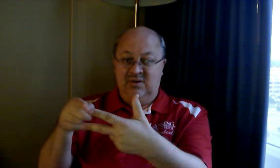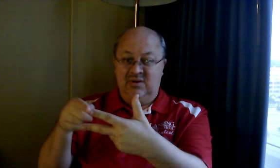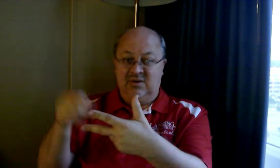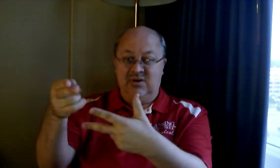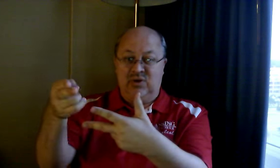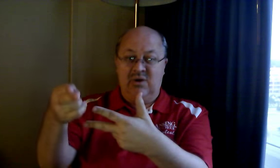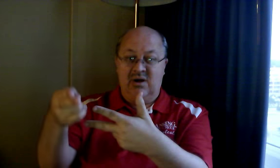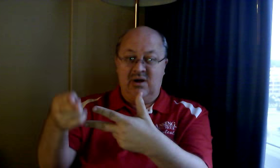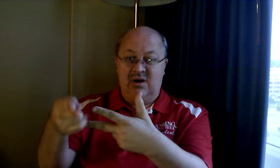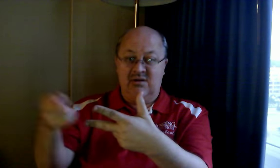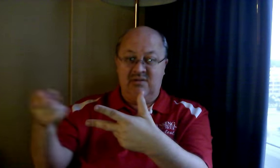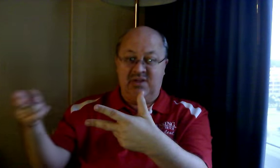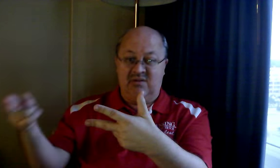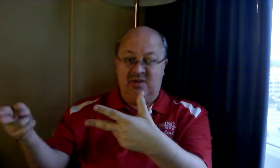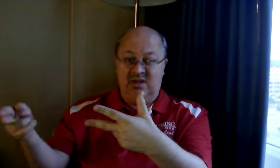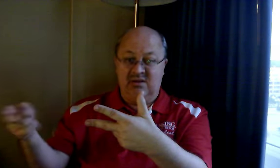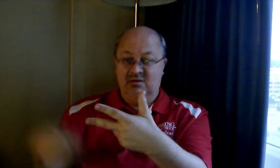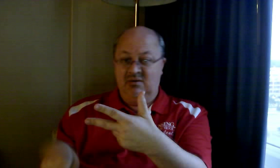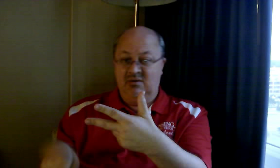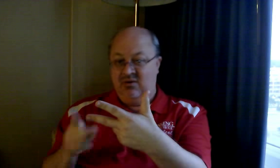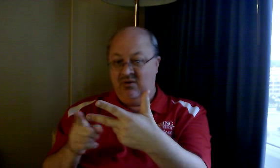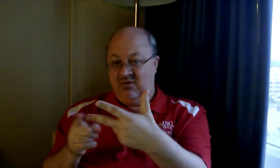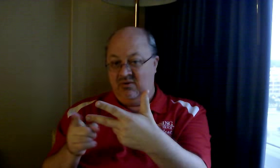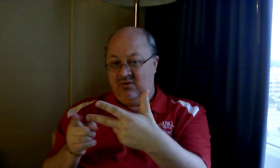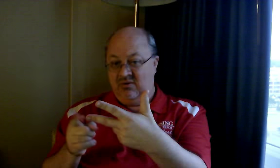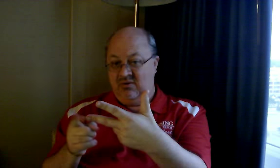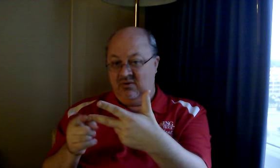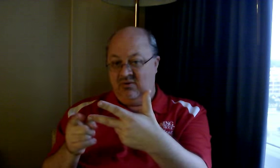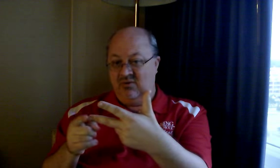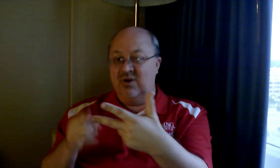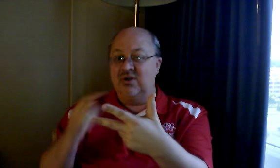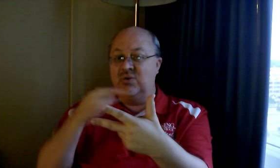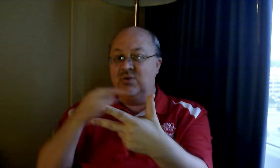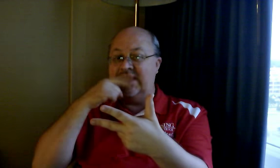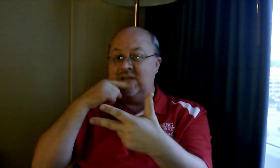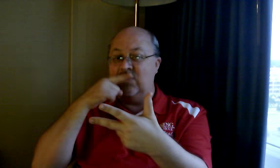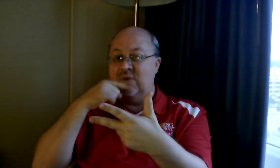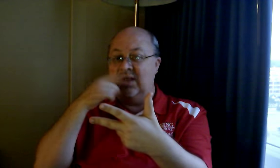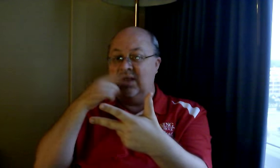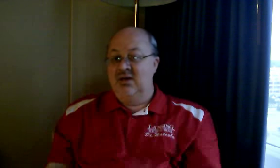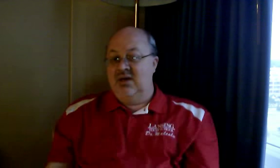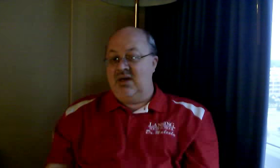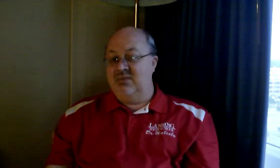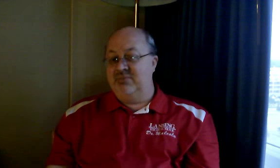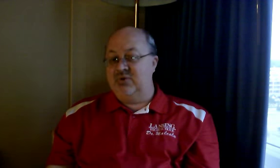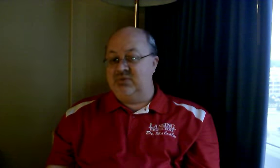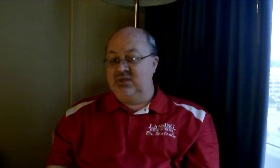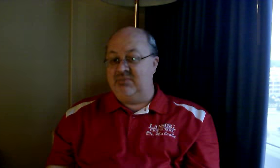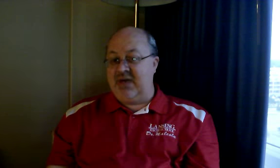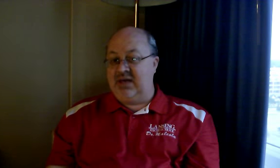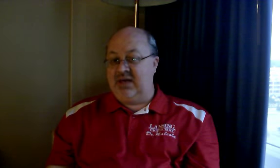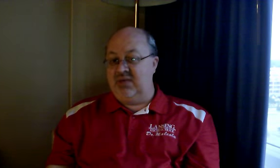Are you hard of hearing? Or are you hearing? And the person looked back at me and